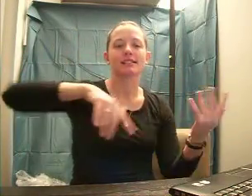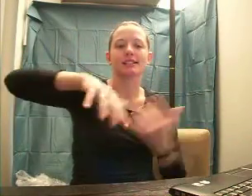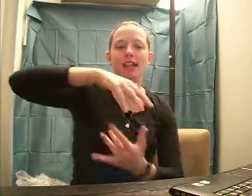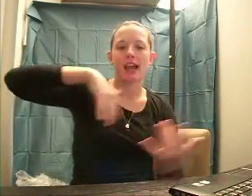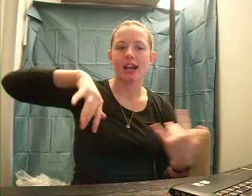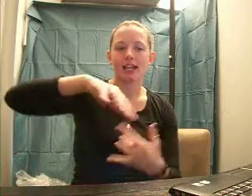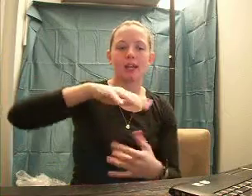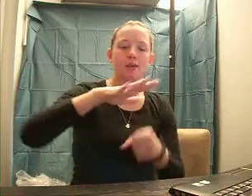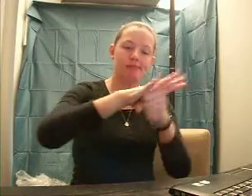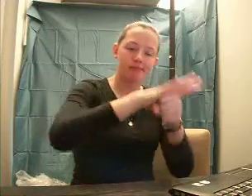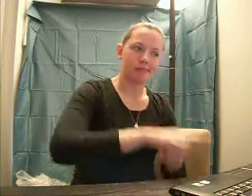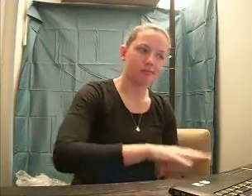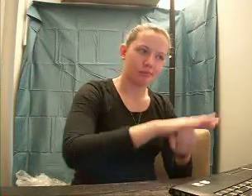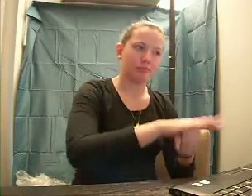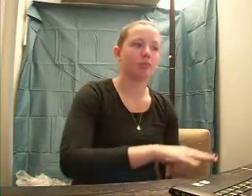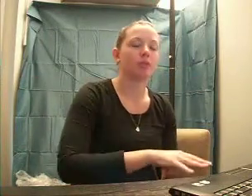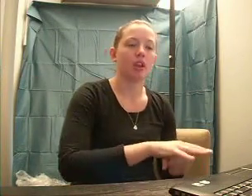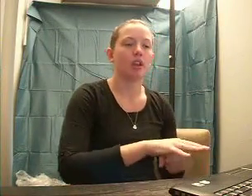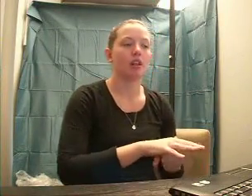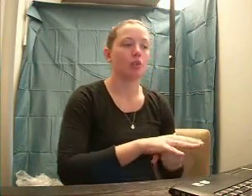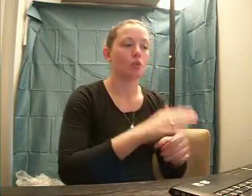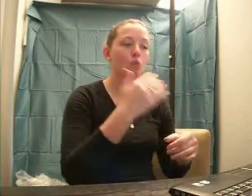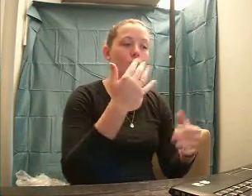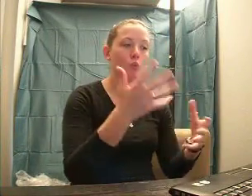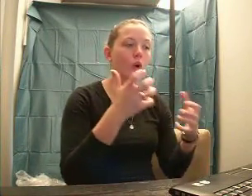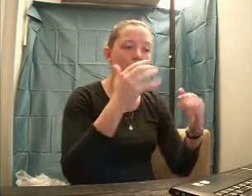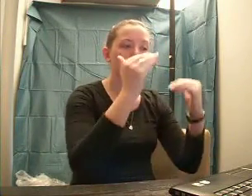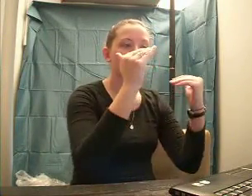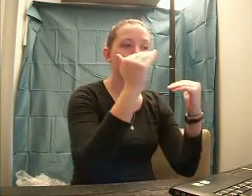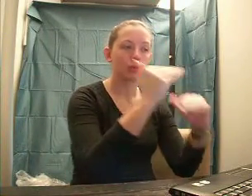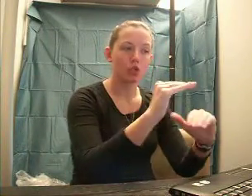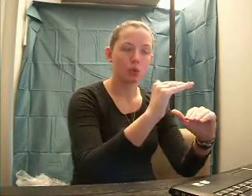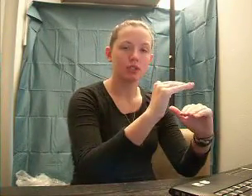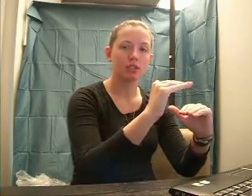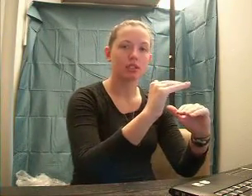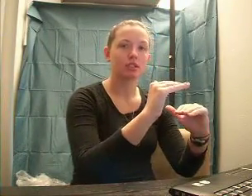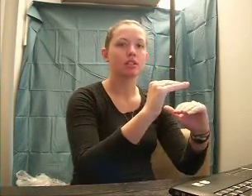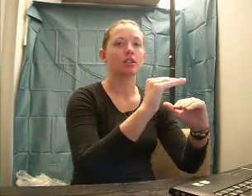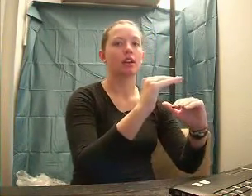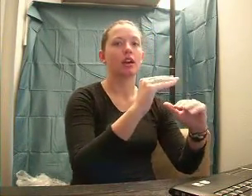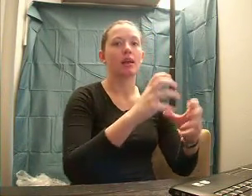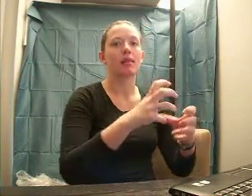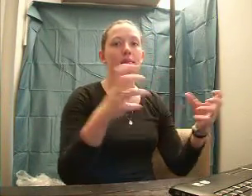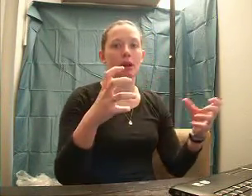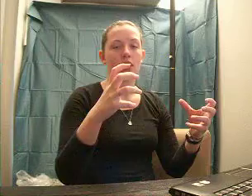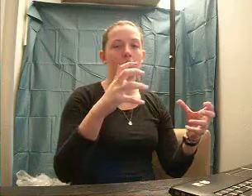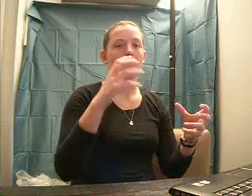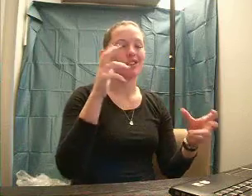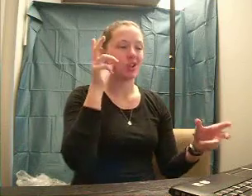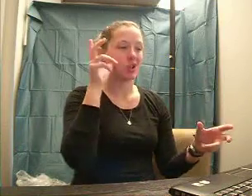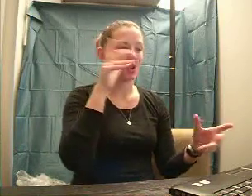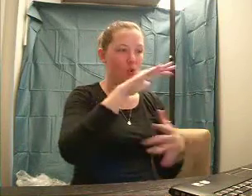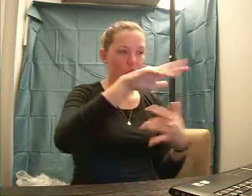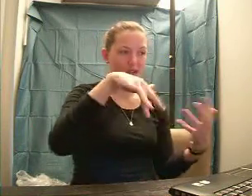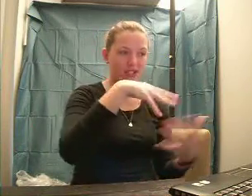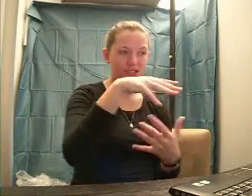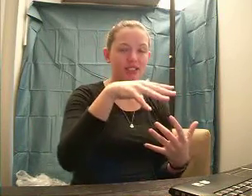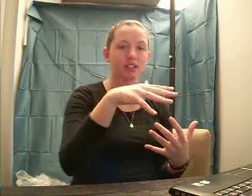can reduce the consequences of noise. So if you're lucky enough to be able to knock a small white ball into a hole several hundred yards away using a long metal